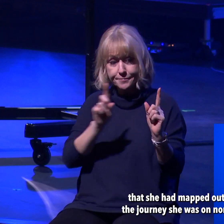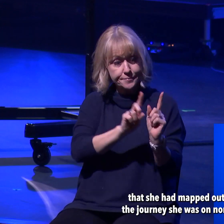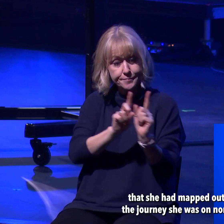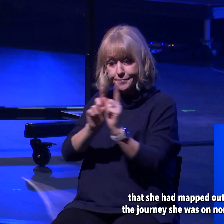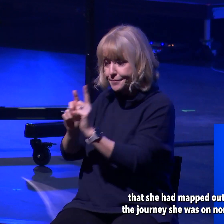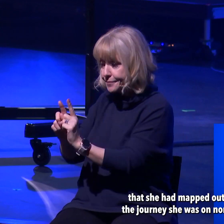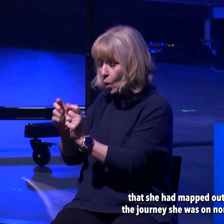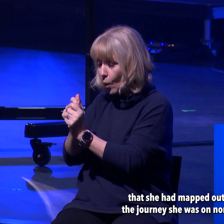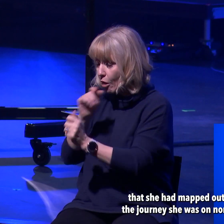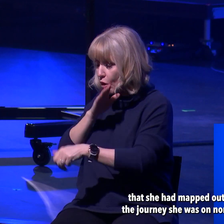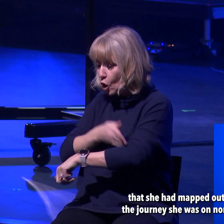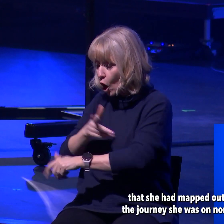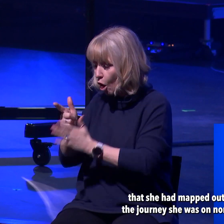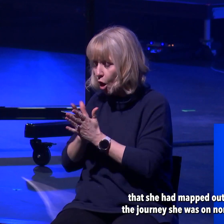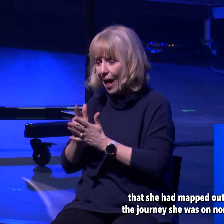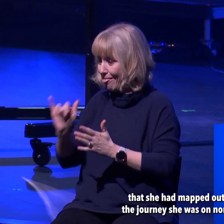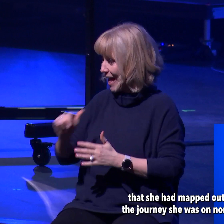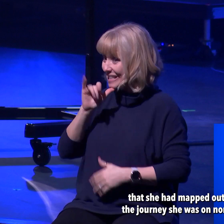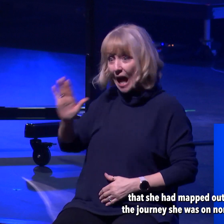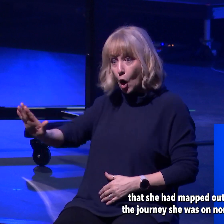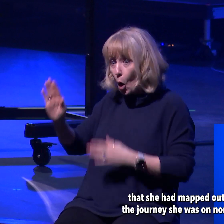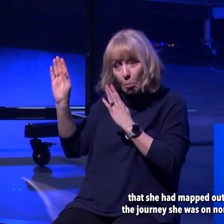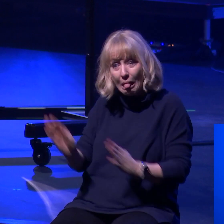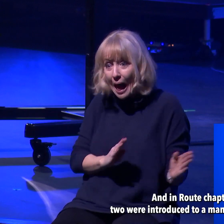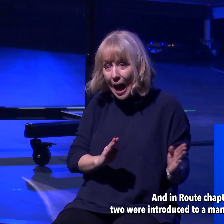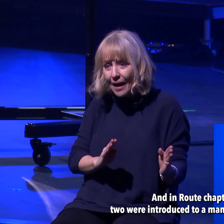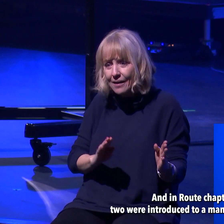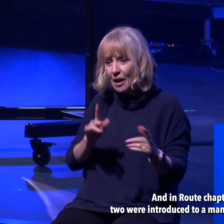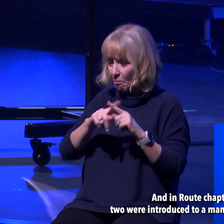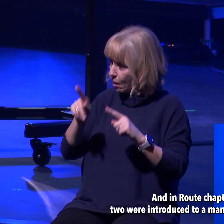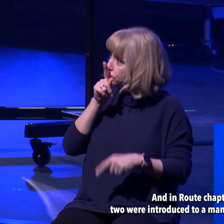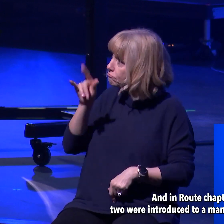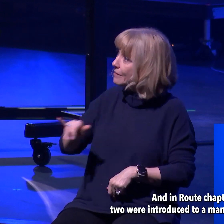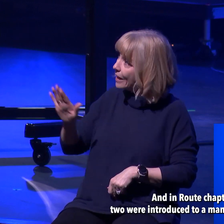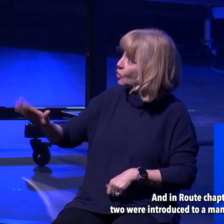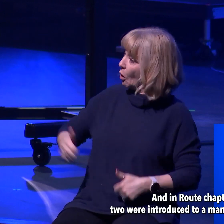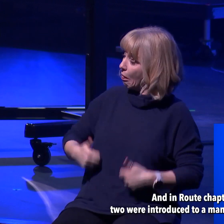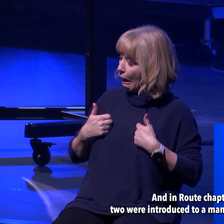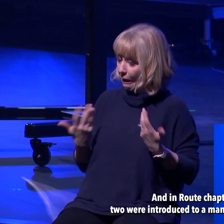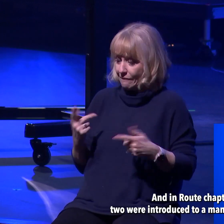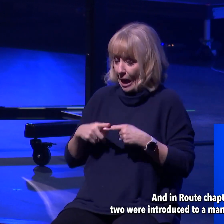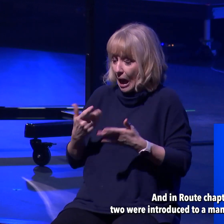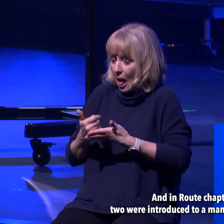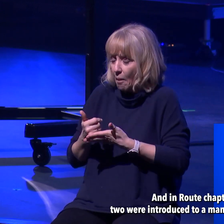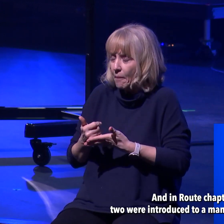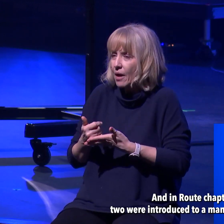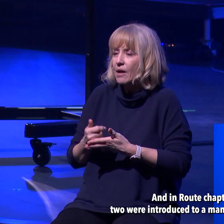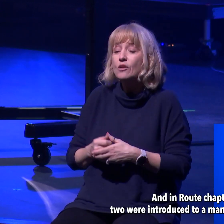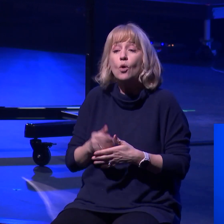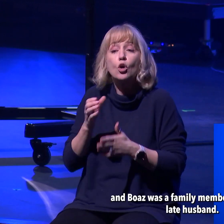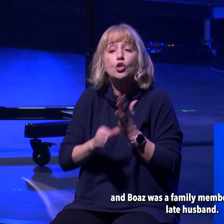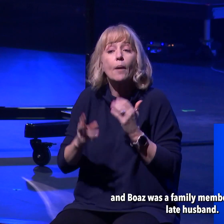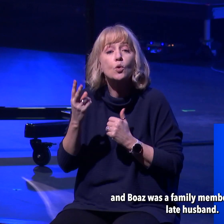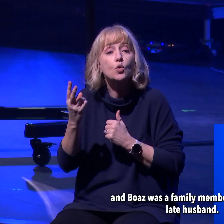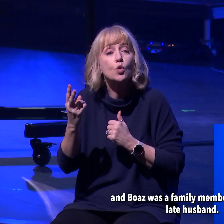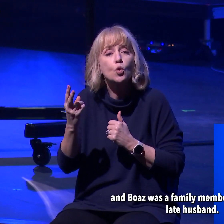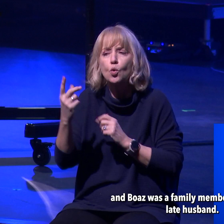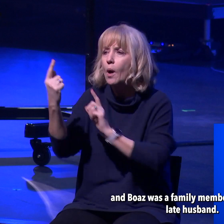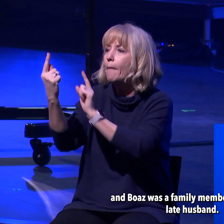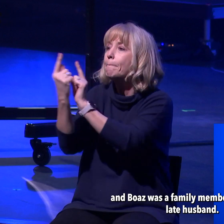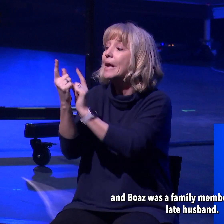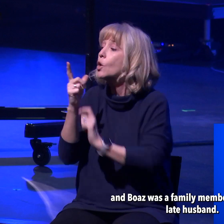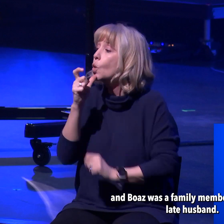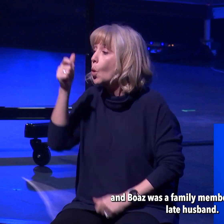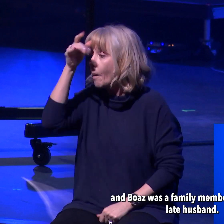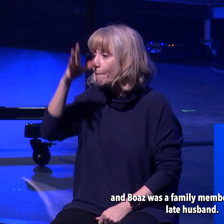mapped out, but yet the journey she was on nonetheless. And in Ruth chapter 2, we're introduced to a man named Boaz. And Boaz was a